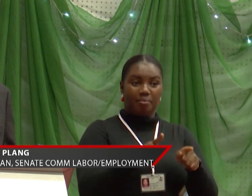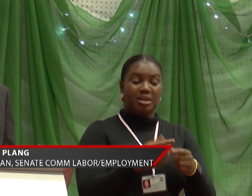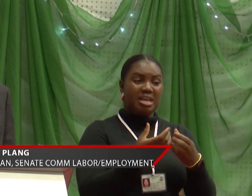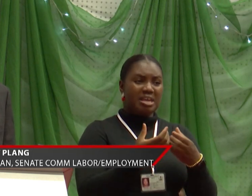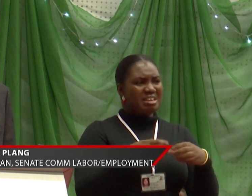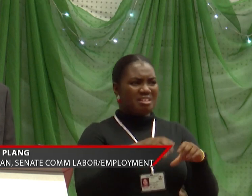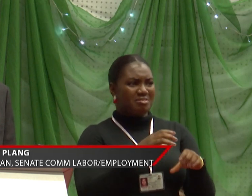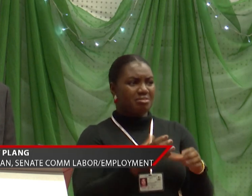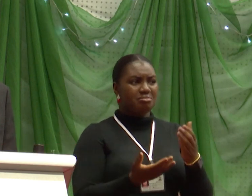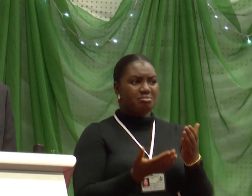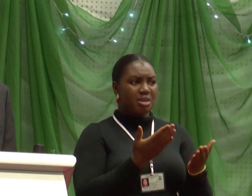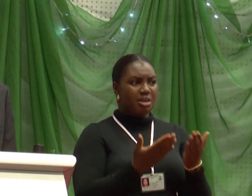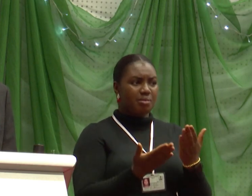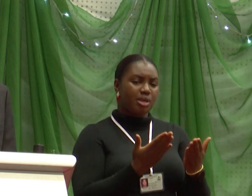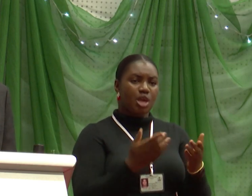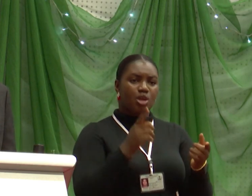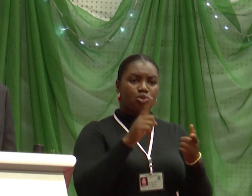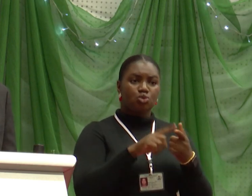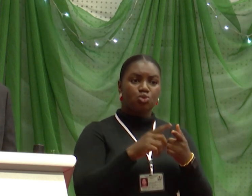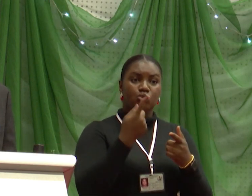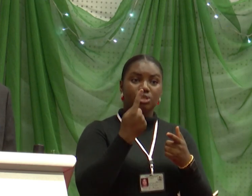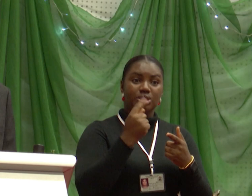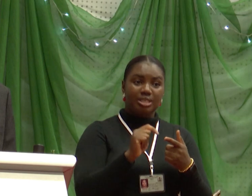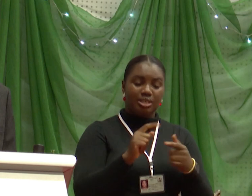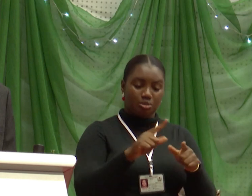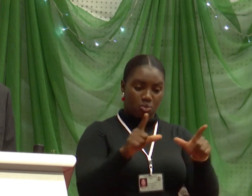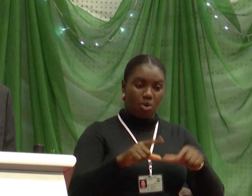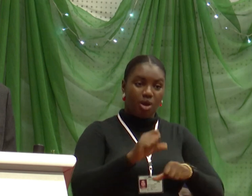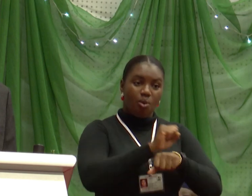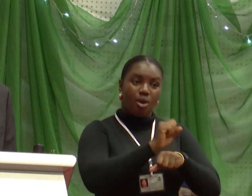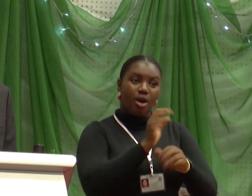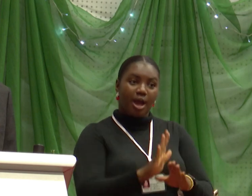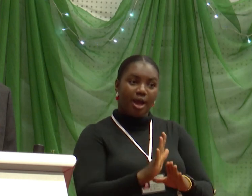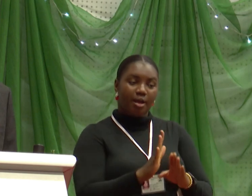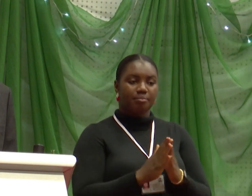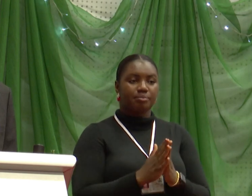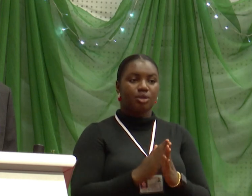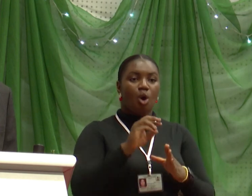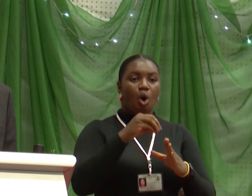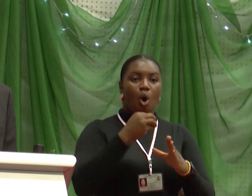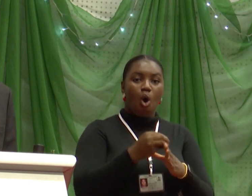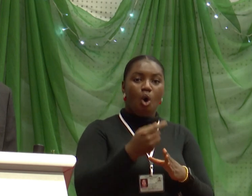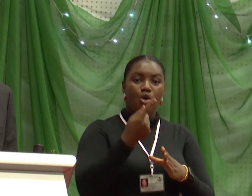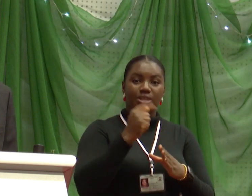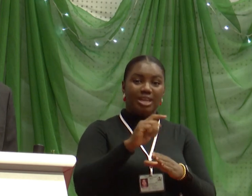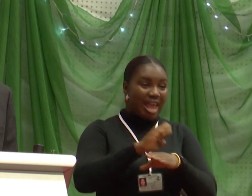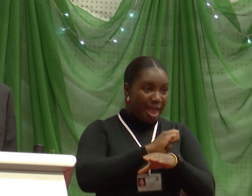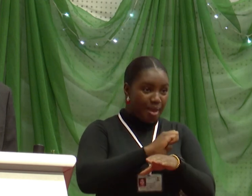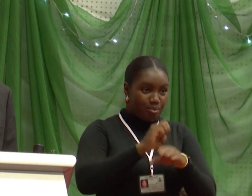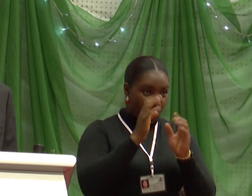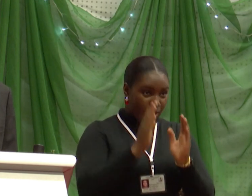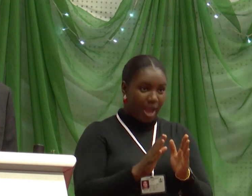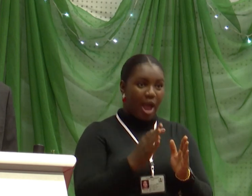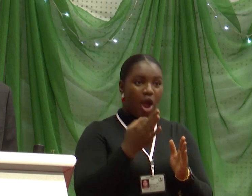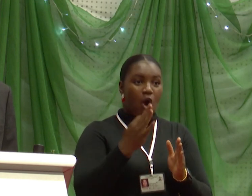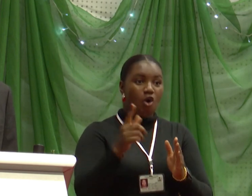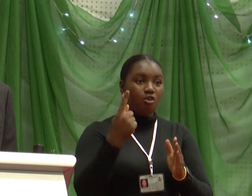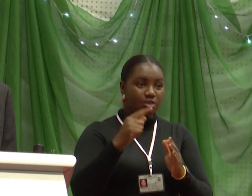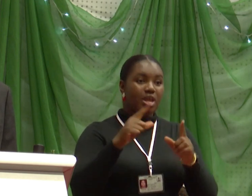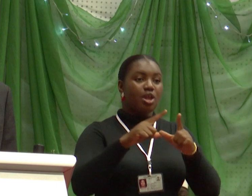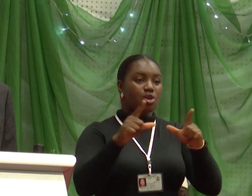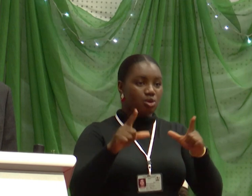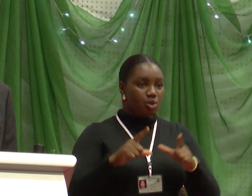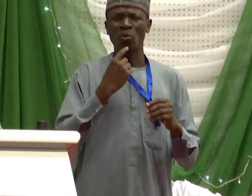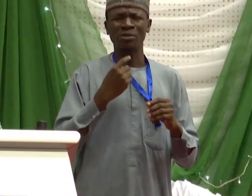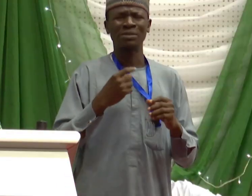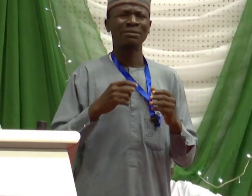either to the domestic worker or the employer of the domestic